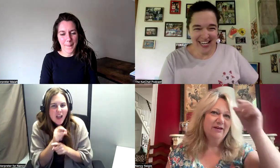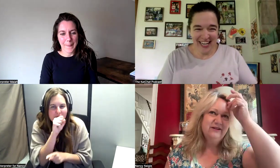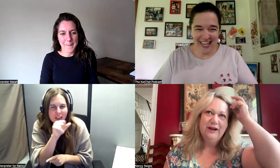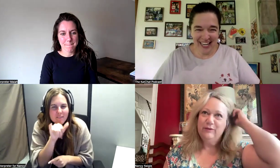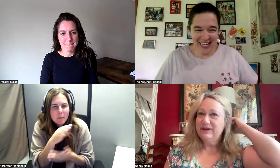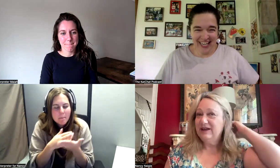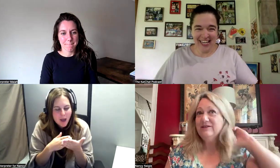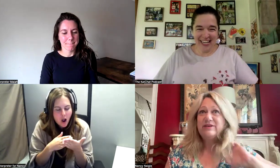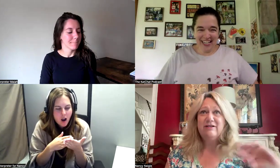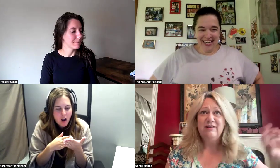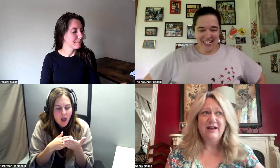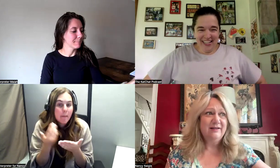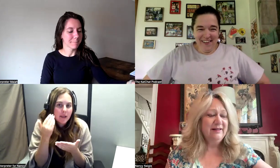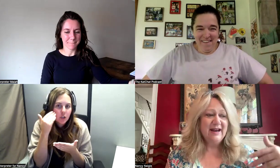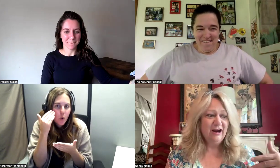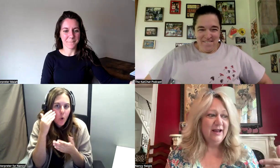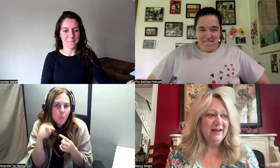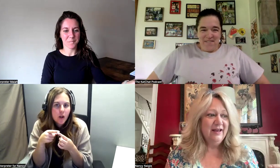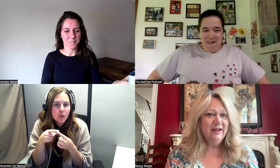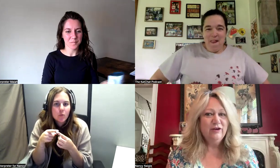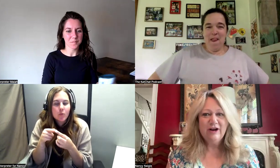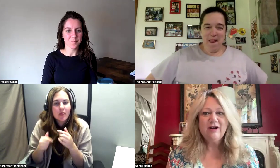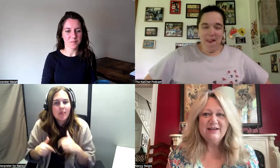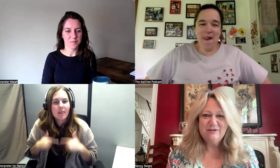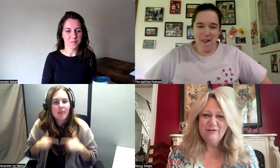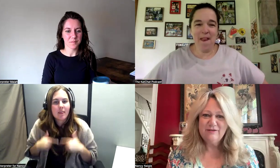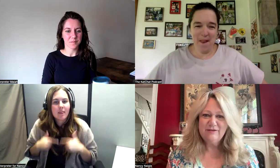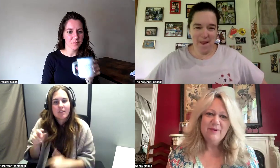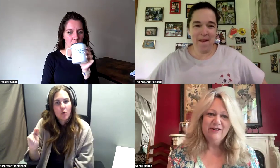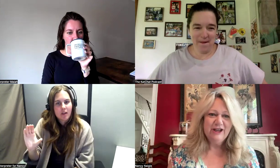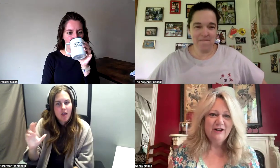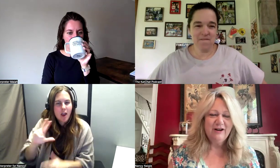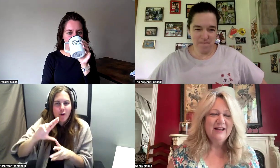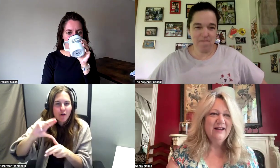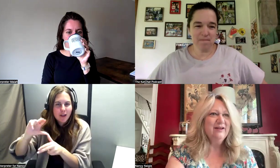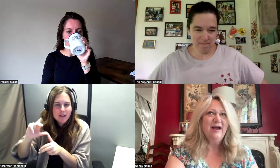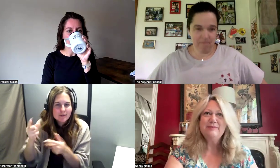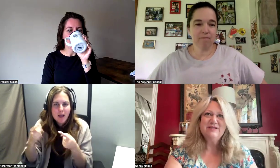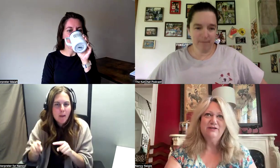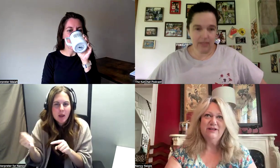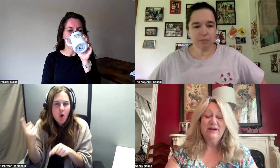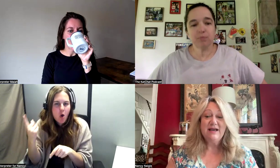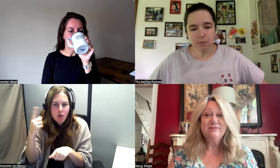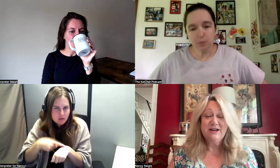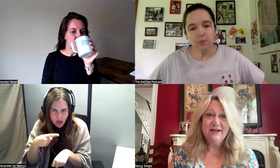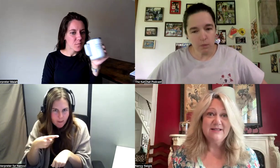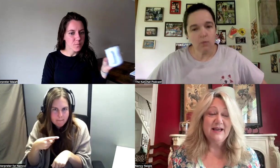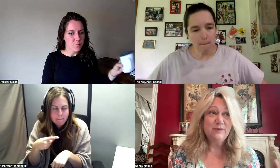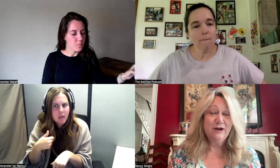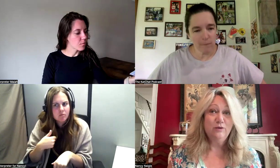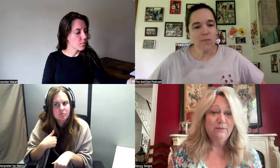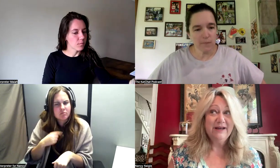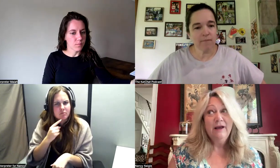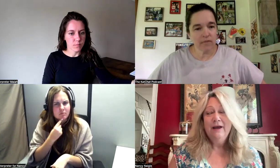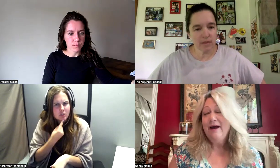coast, in North Carolina in that area, hurricanes are coming every year, and absolutely we take them seriously as